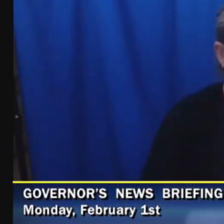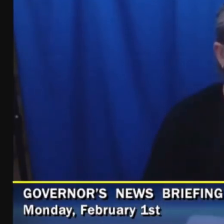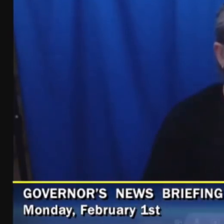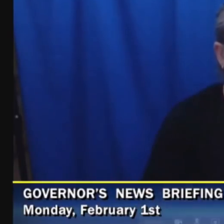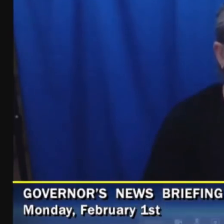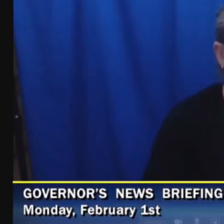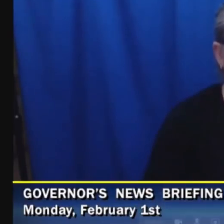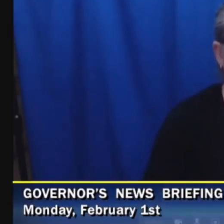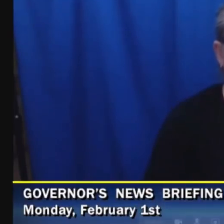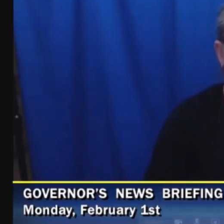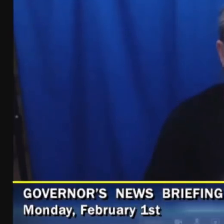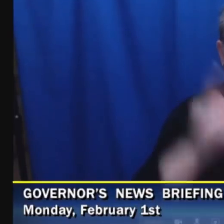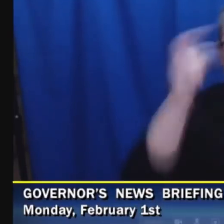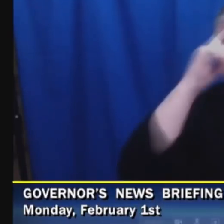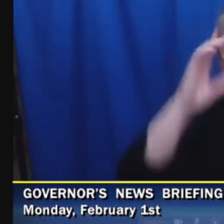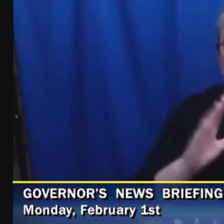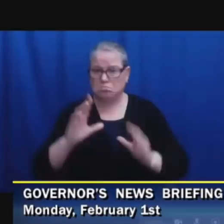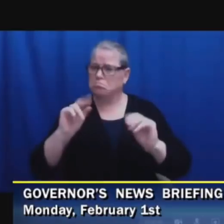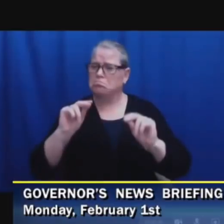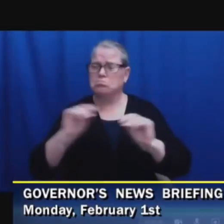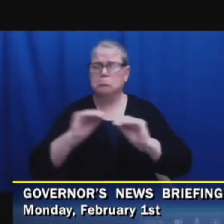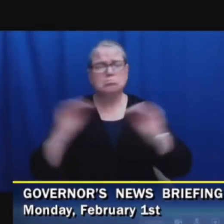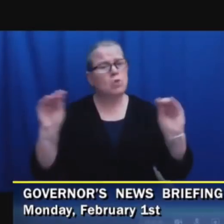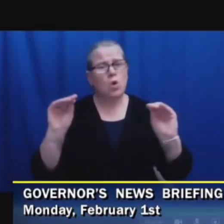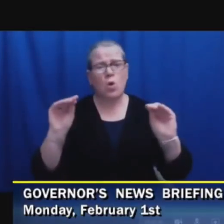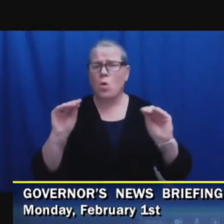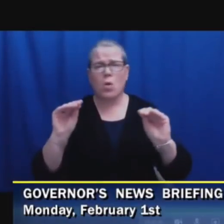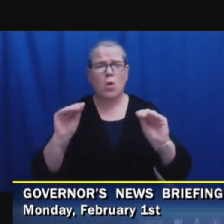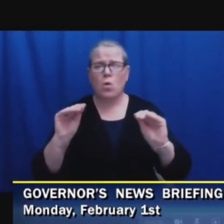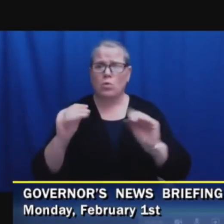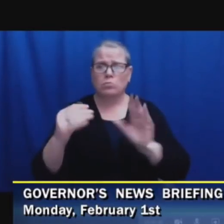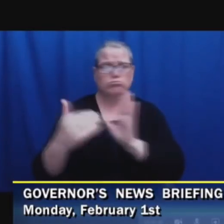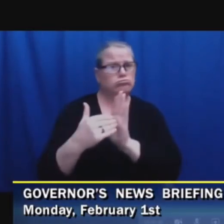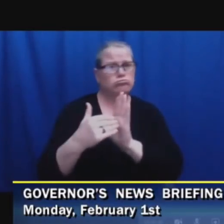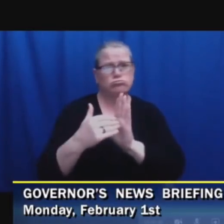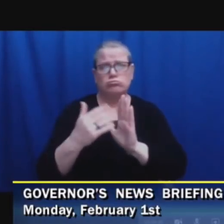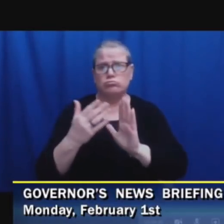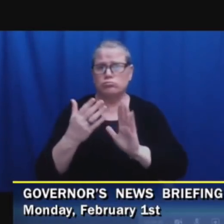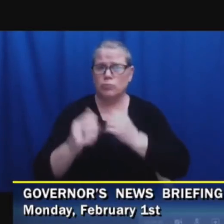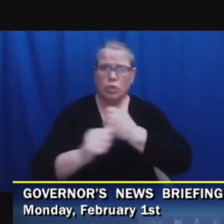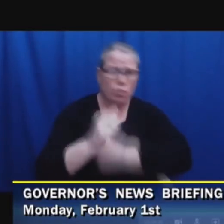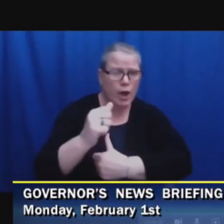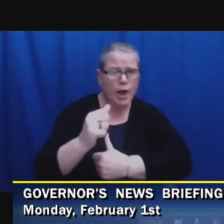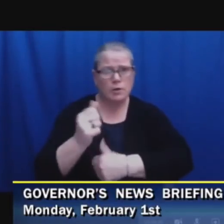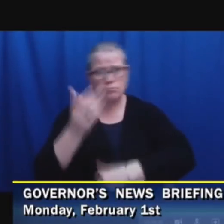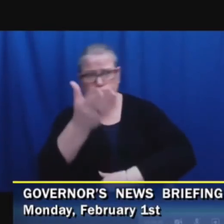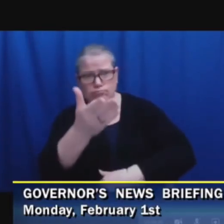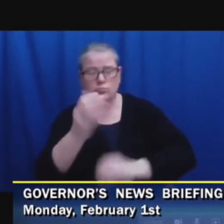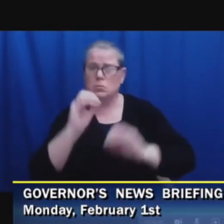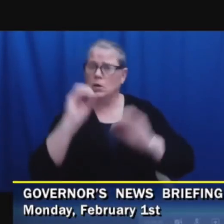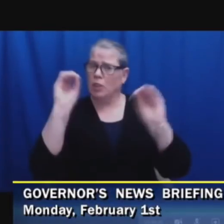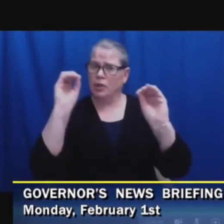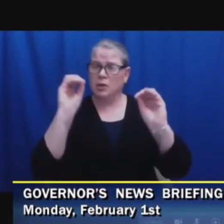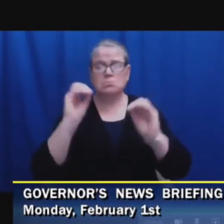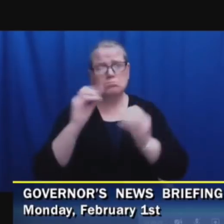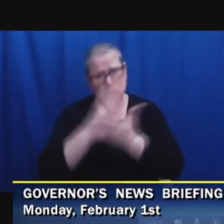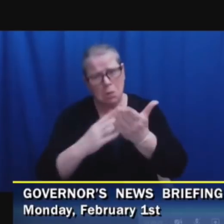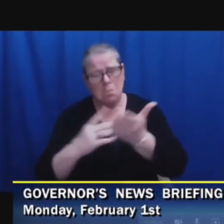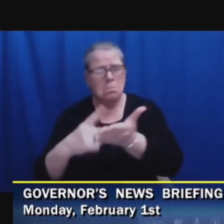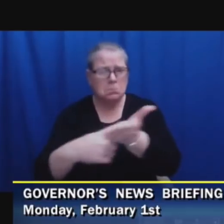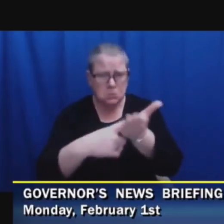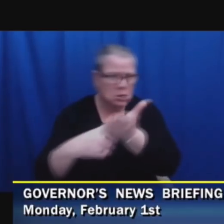No, nobody served us any papers, but we had some conversations and we were urged to make the decision. We made the decision. We're going to do it